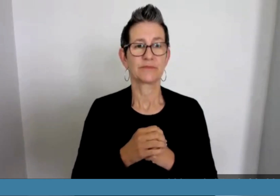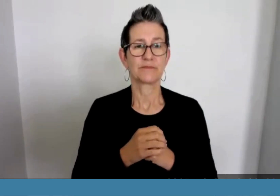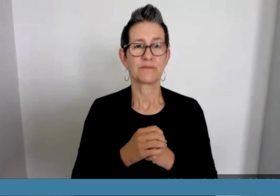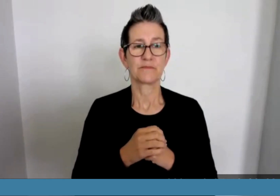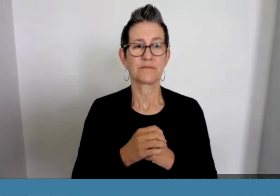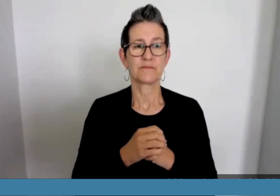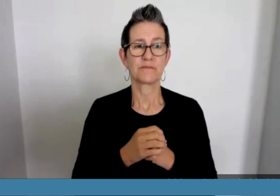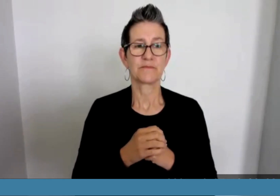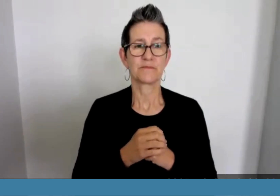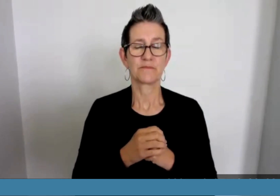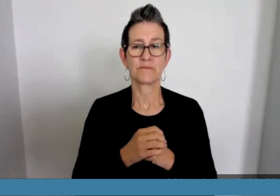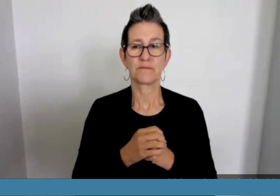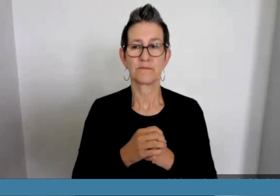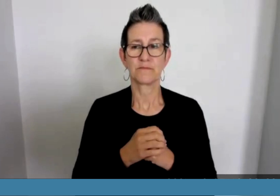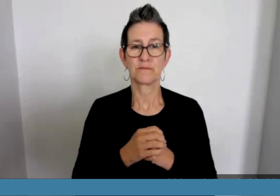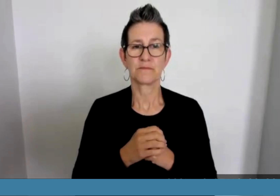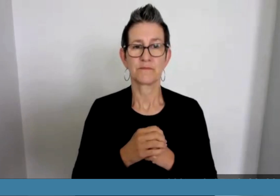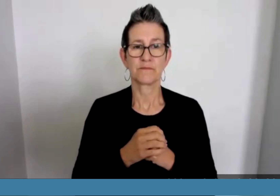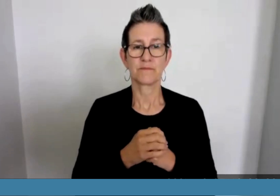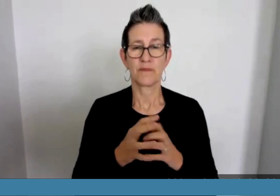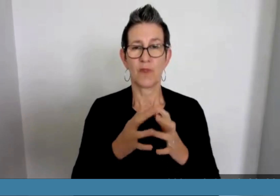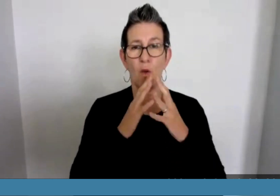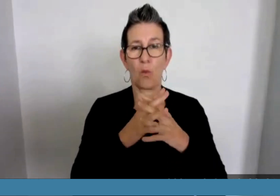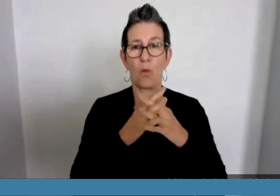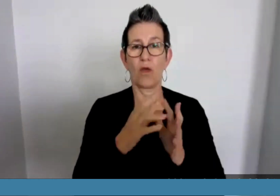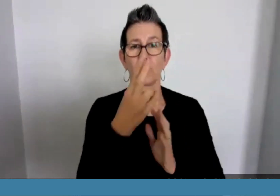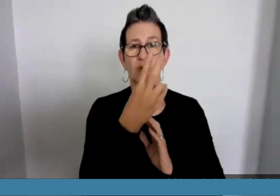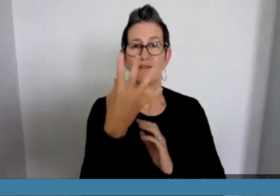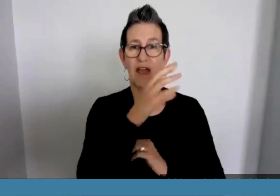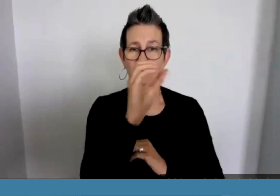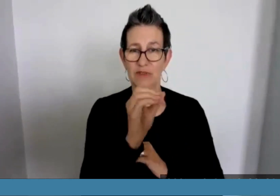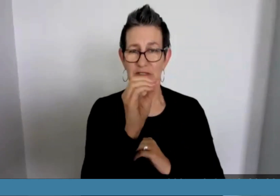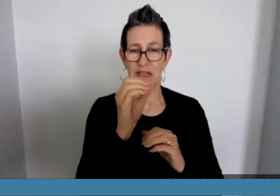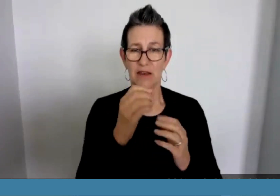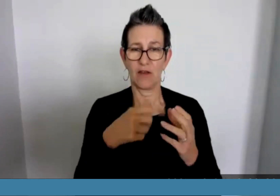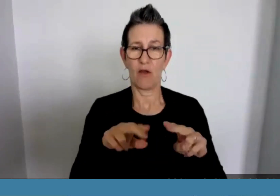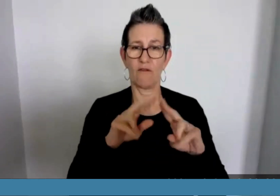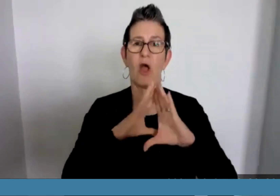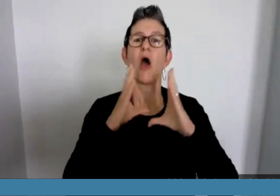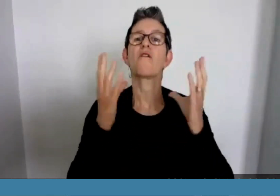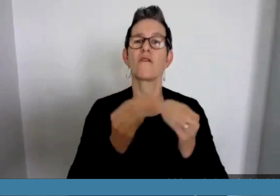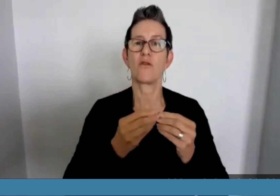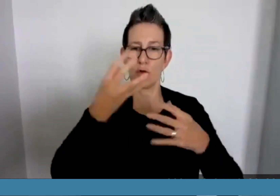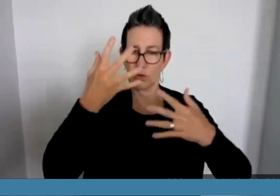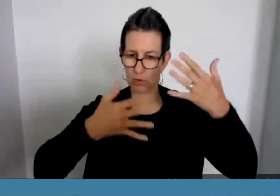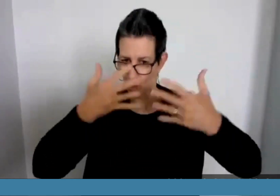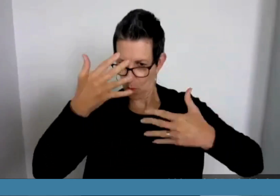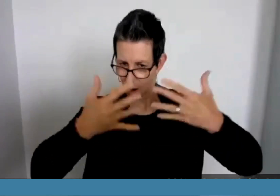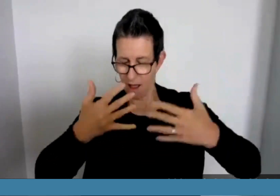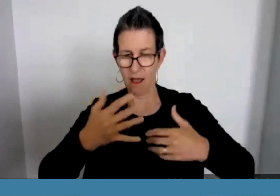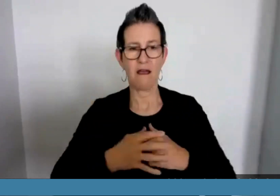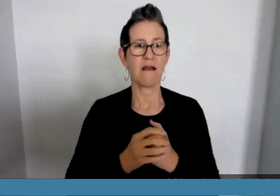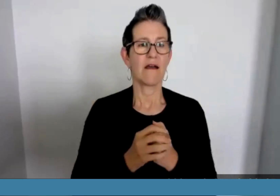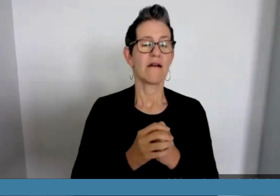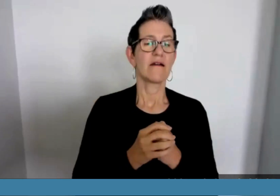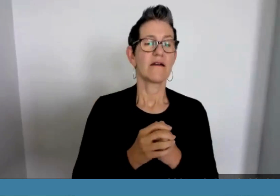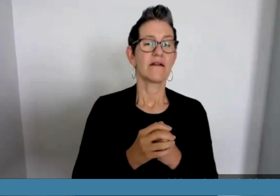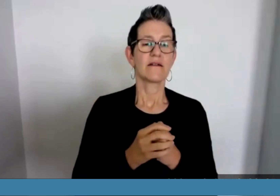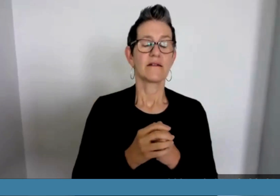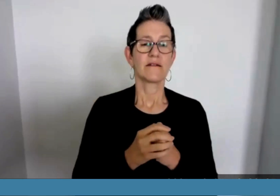It'll be assessed, it'll be 25% of the overall score. And it looks, well, with that, what